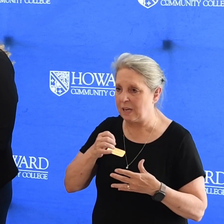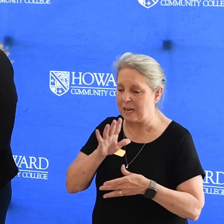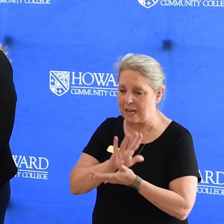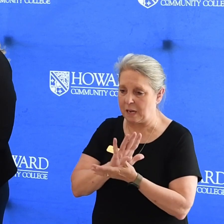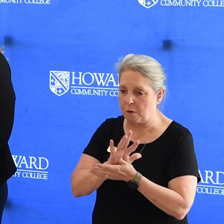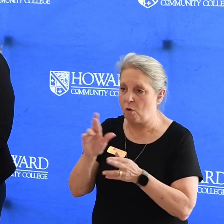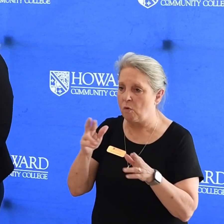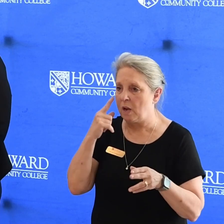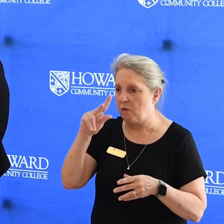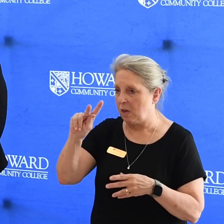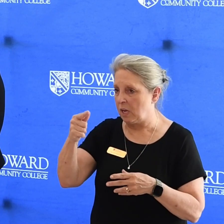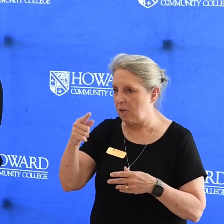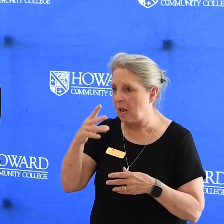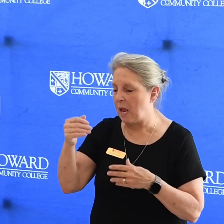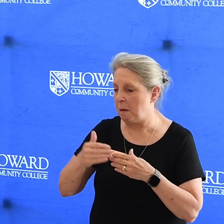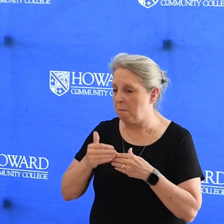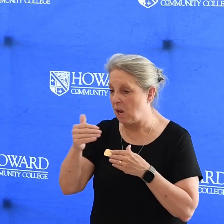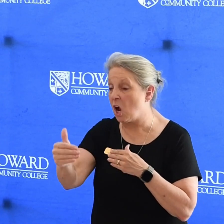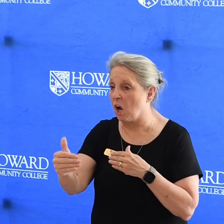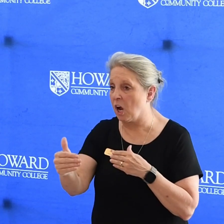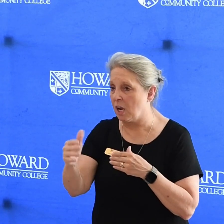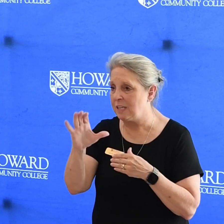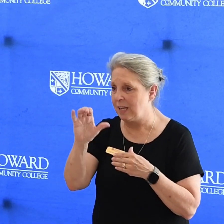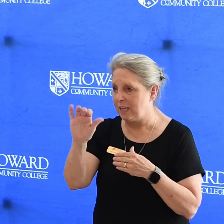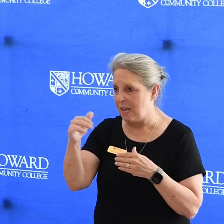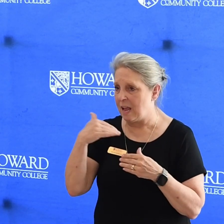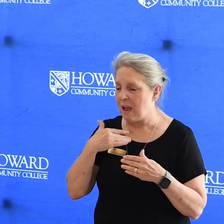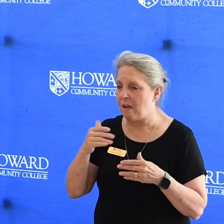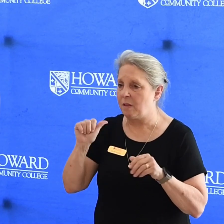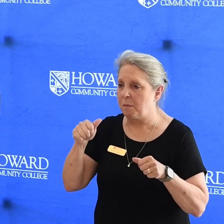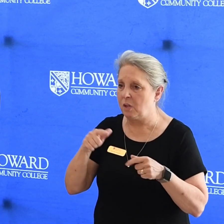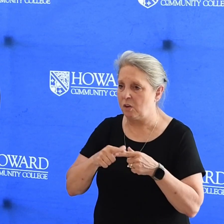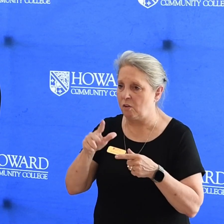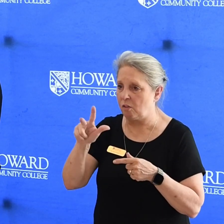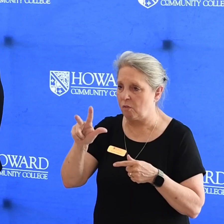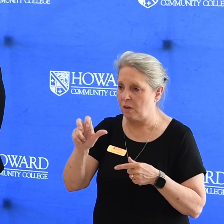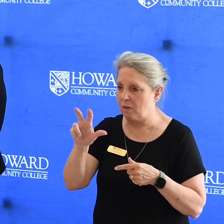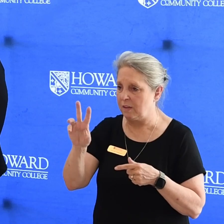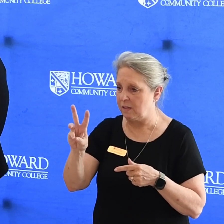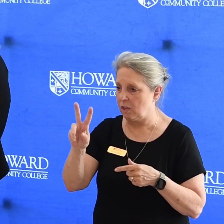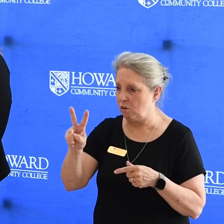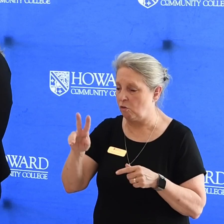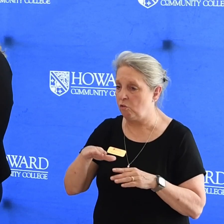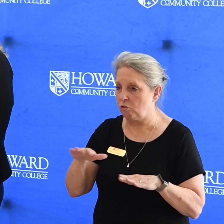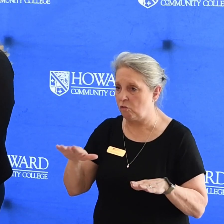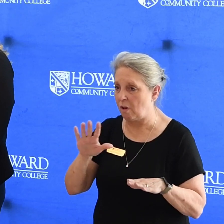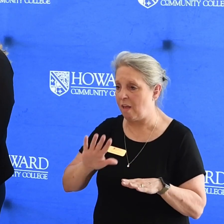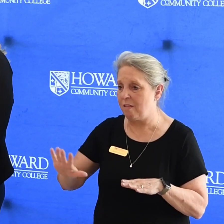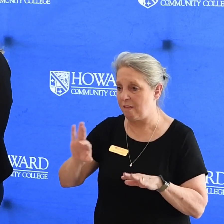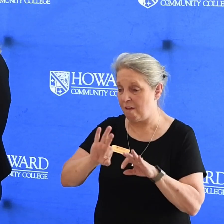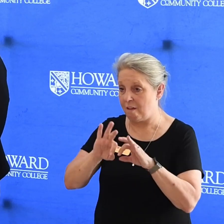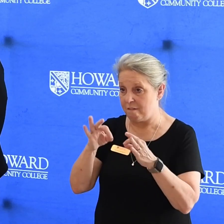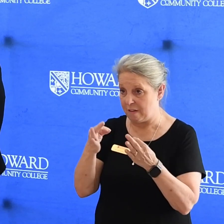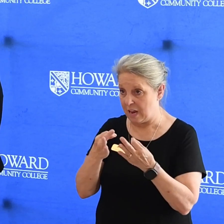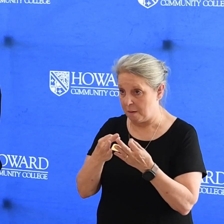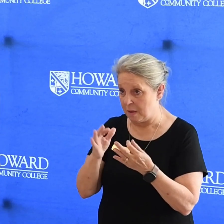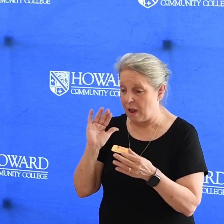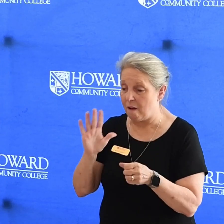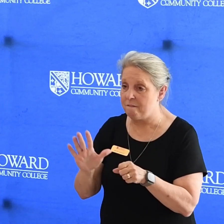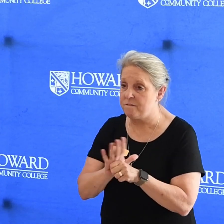and beyond. CAC has the capacity to serve 362 children and their families in